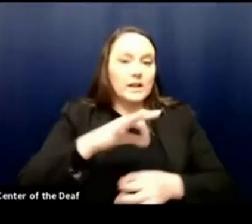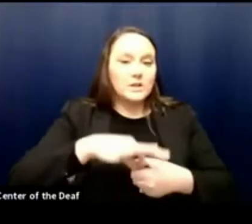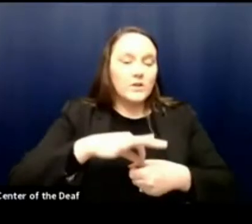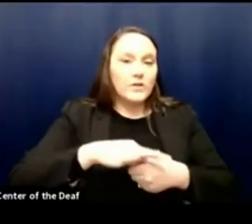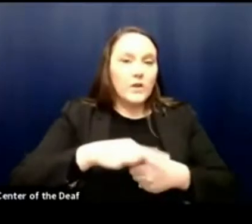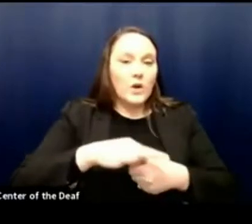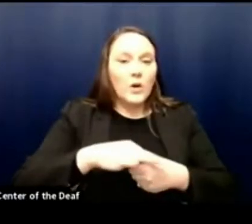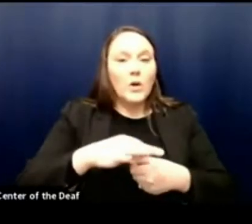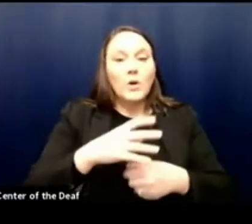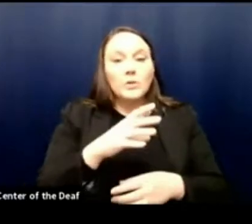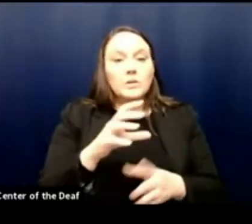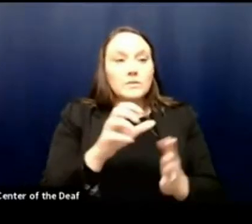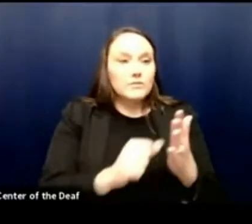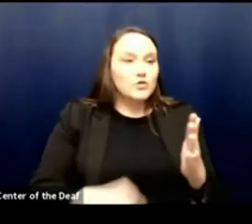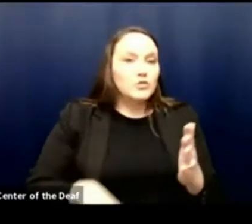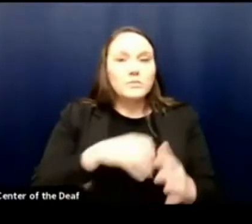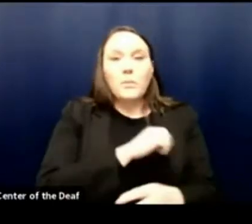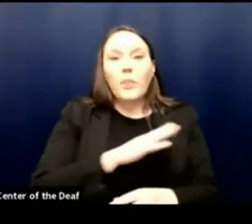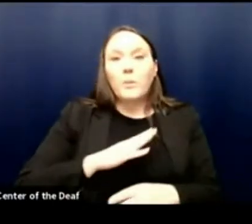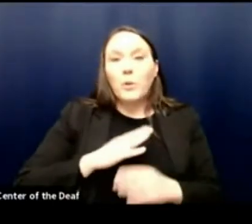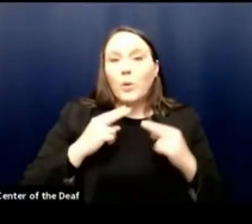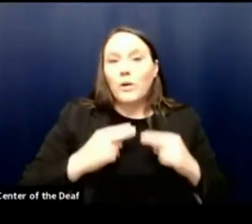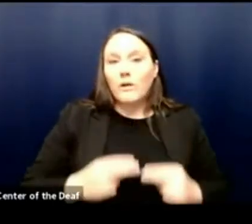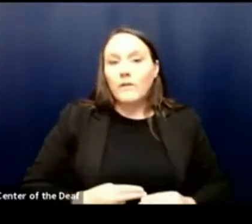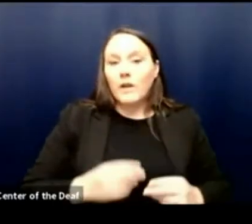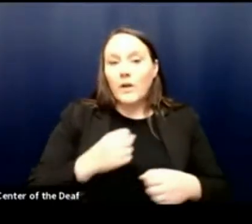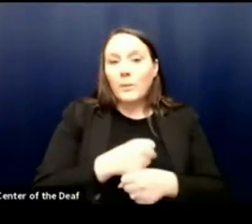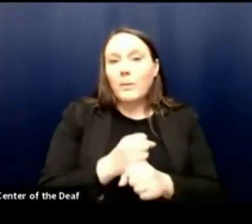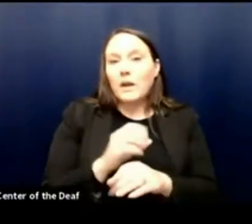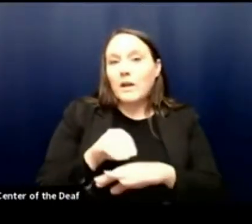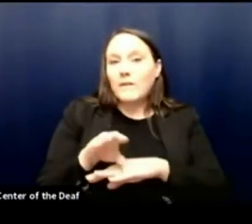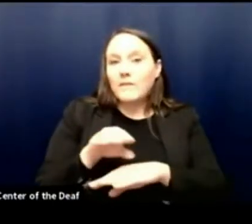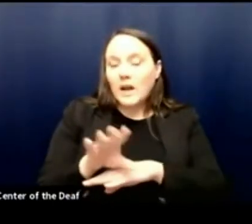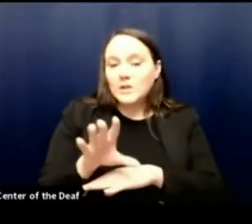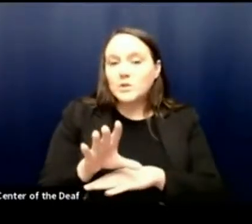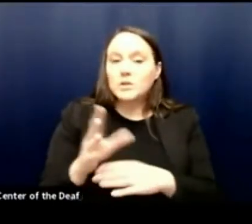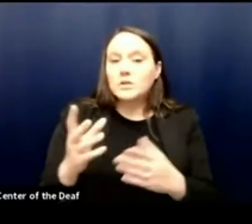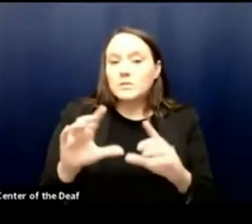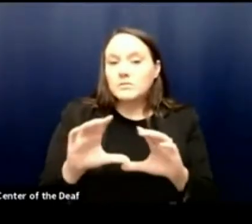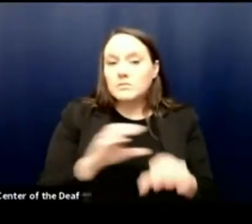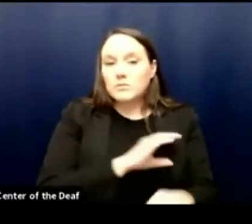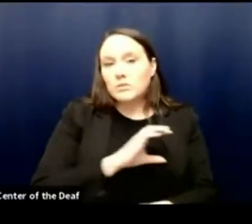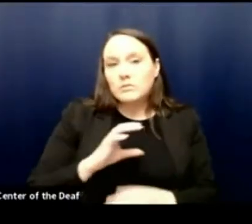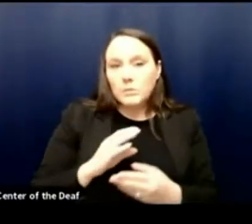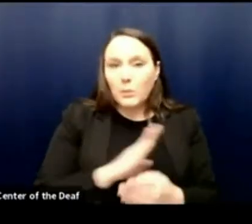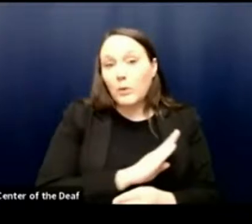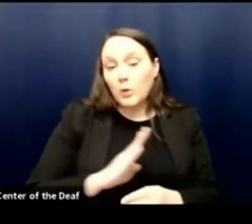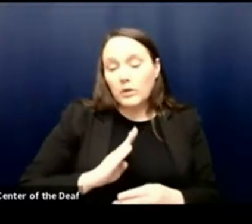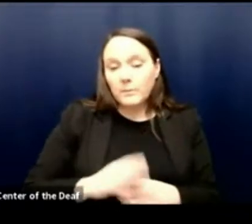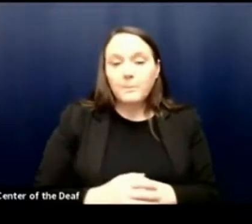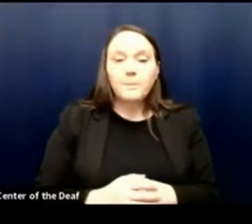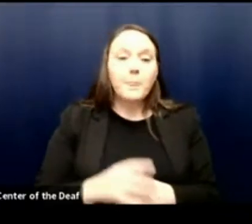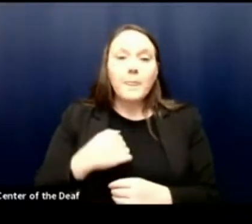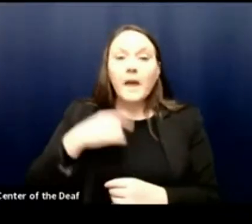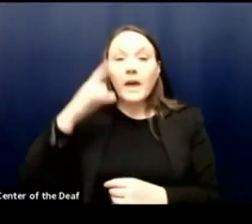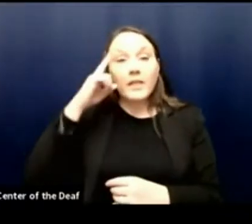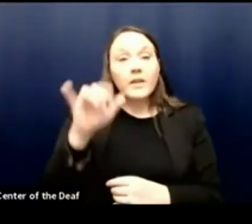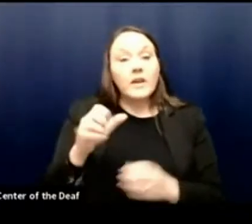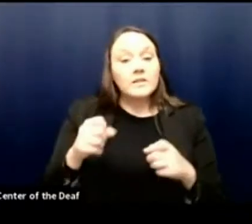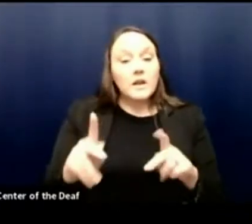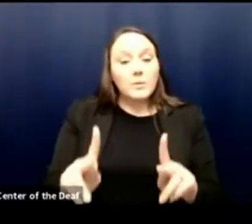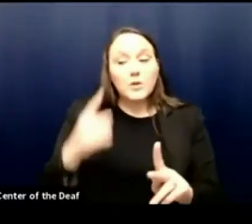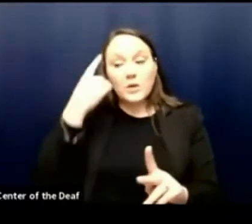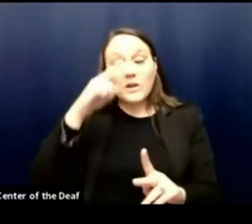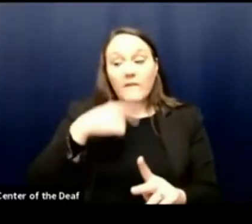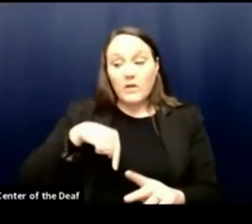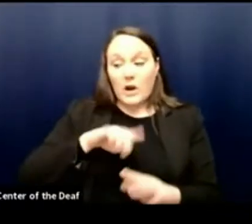Board of Health of its power and make it an advisory body? I think it's an opportunity for us to refocus